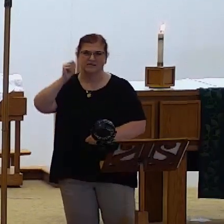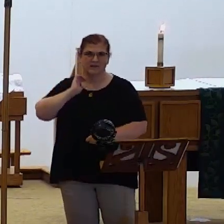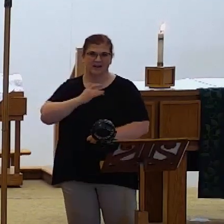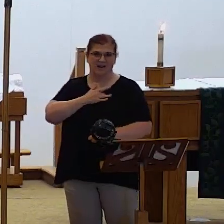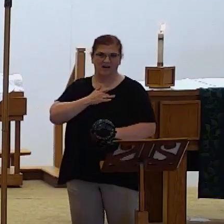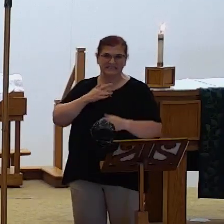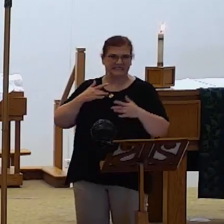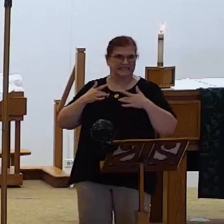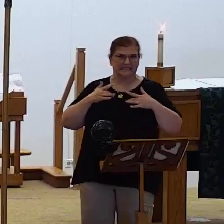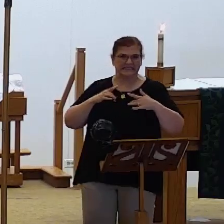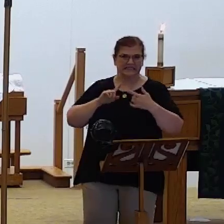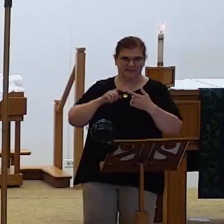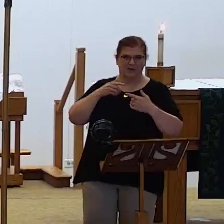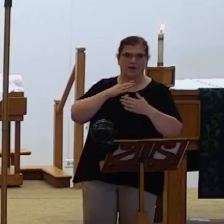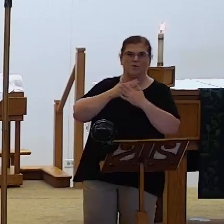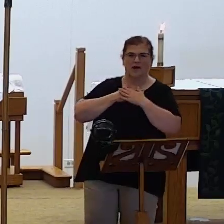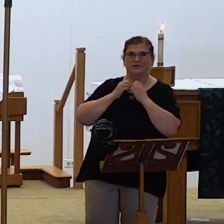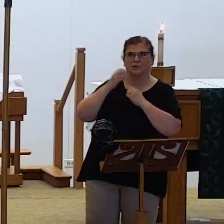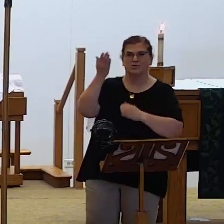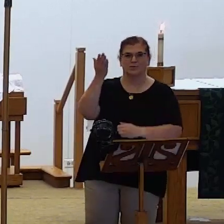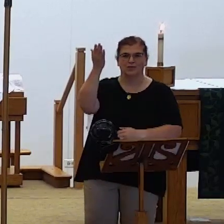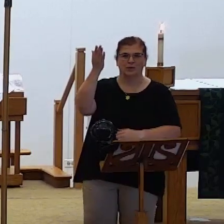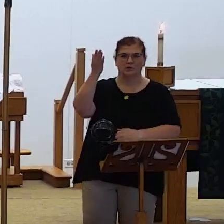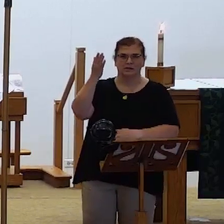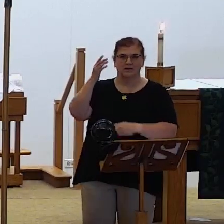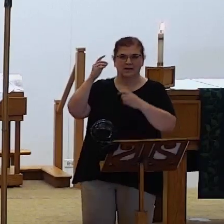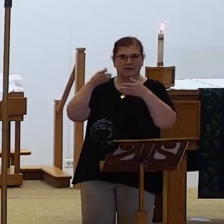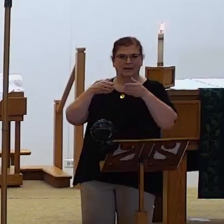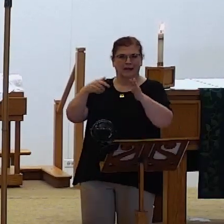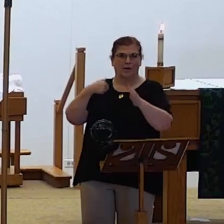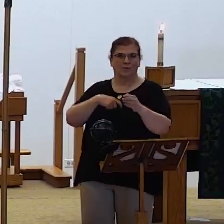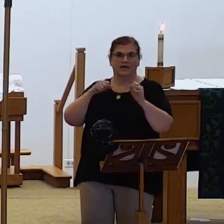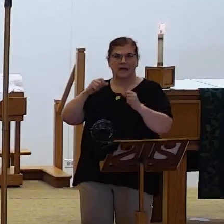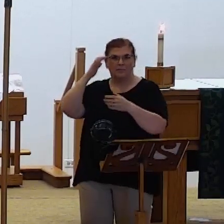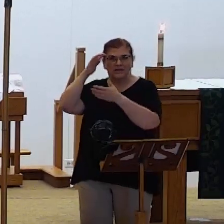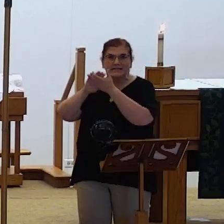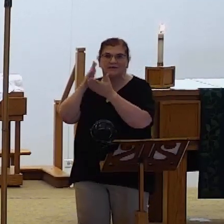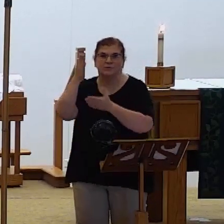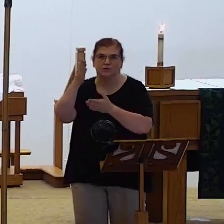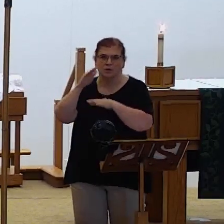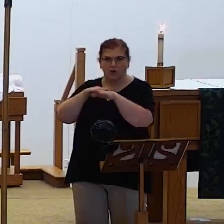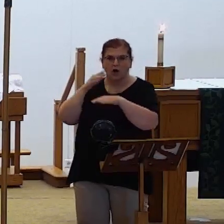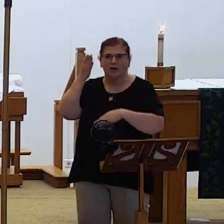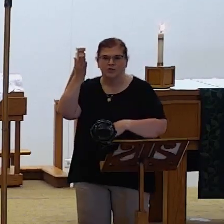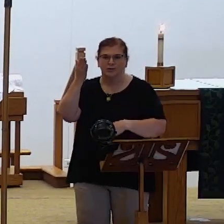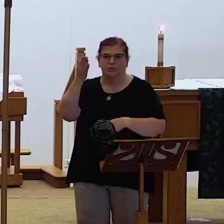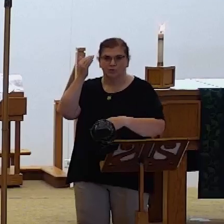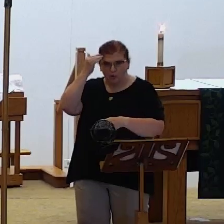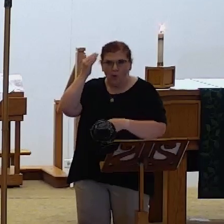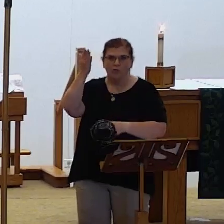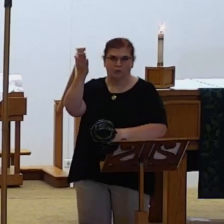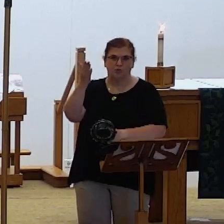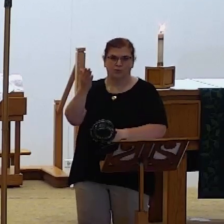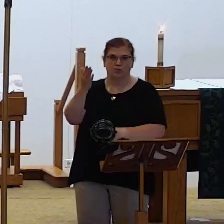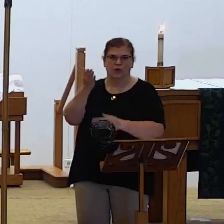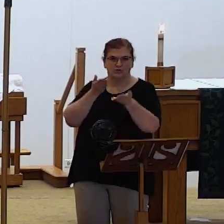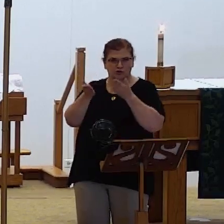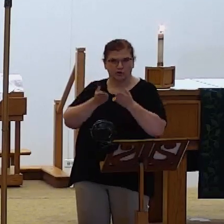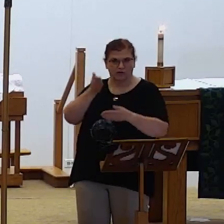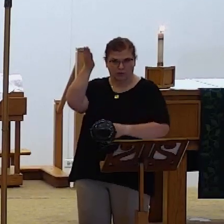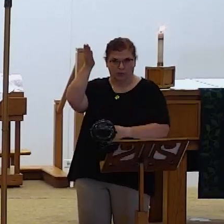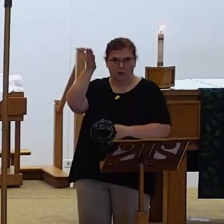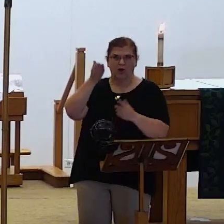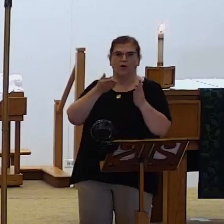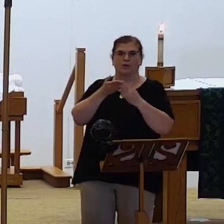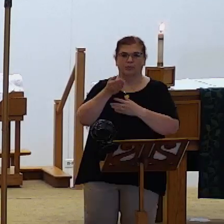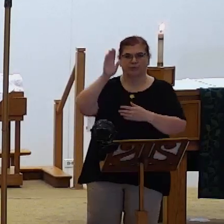you. Grant that we may believe in you, call upon you, know you, and serve